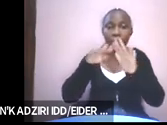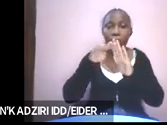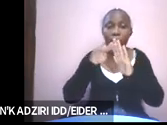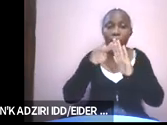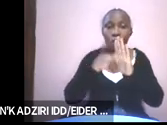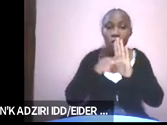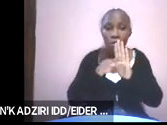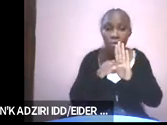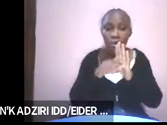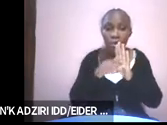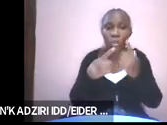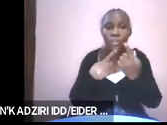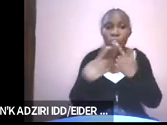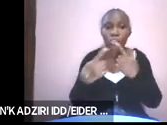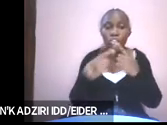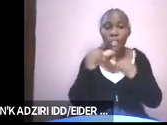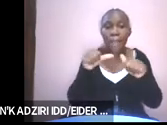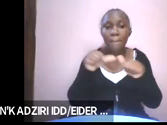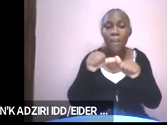the African poverty is